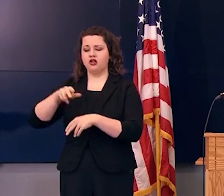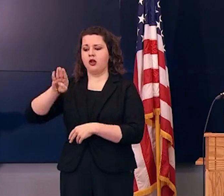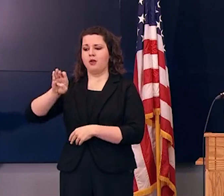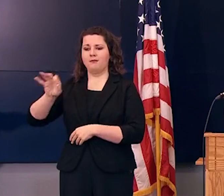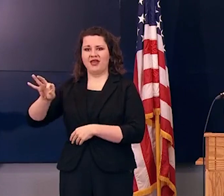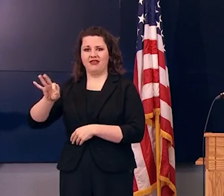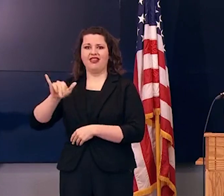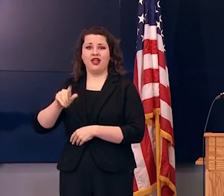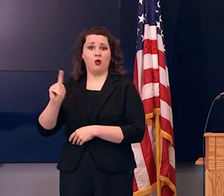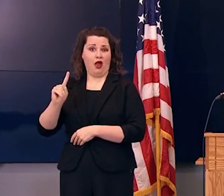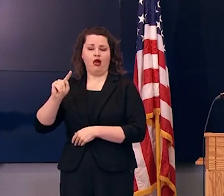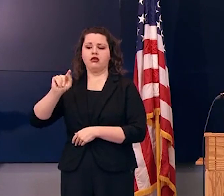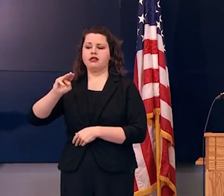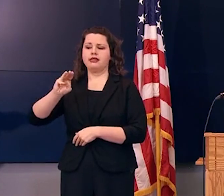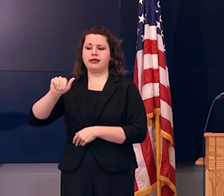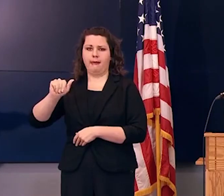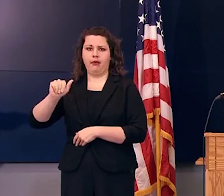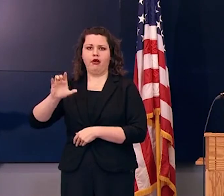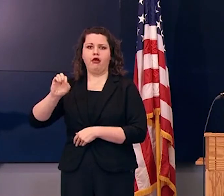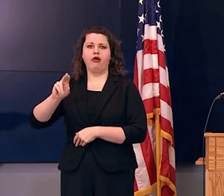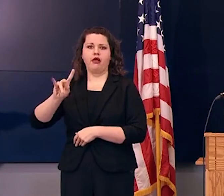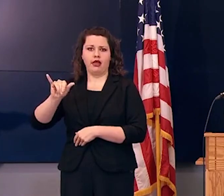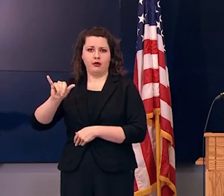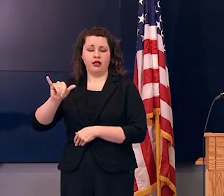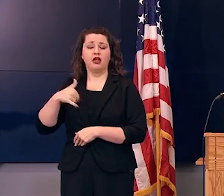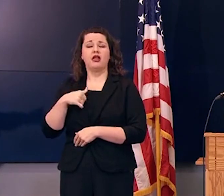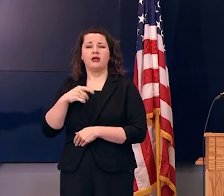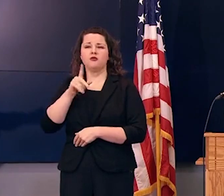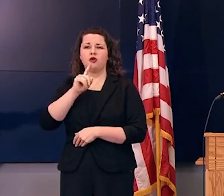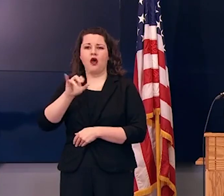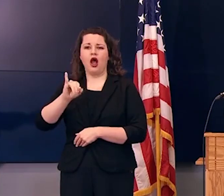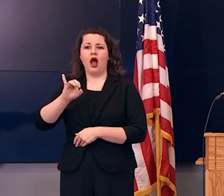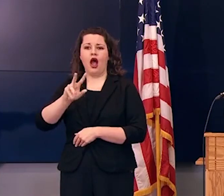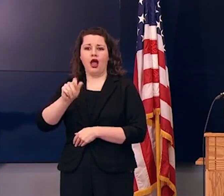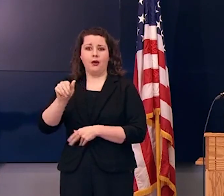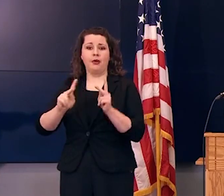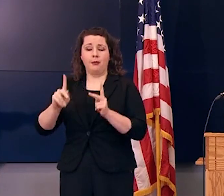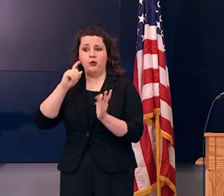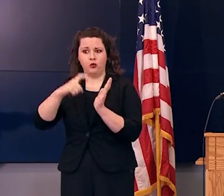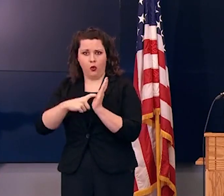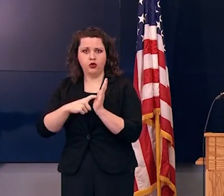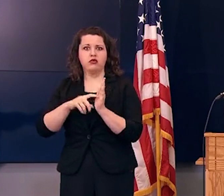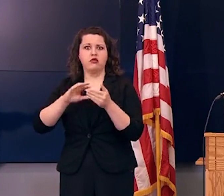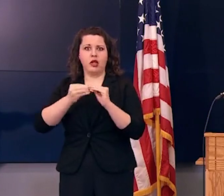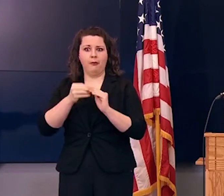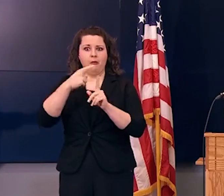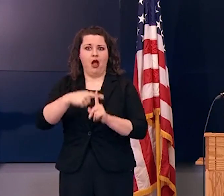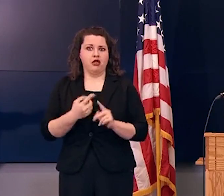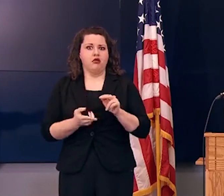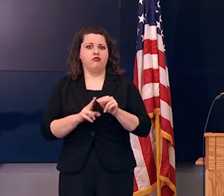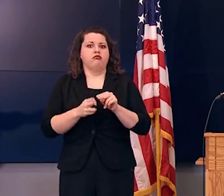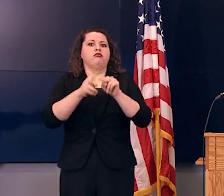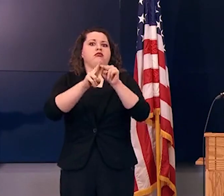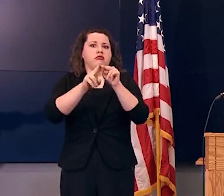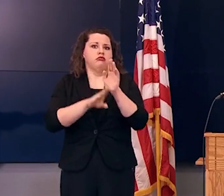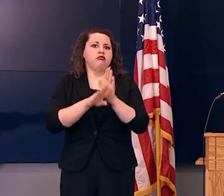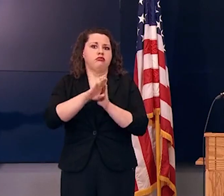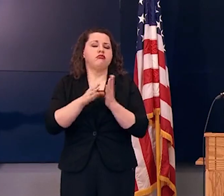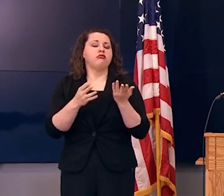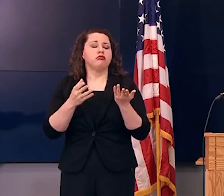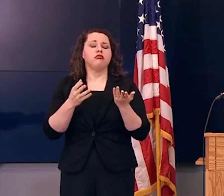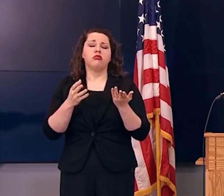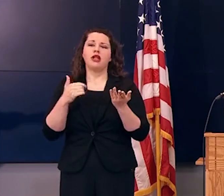County. And I'm sure Iowans also saw our case count climb significantly. And I just want to point out